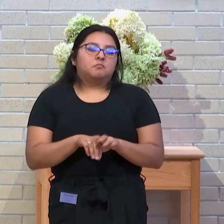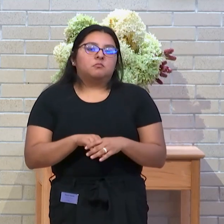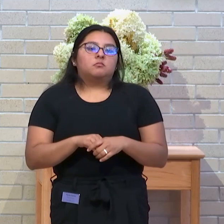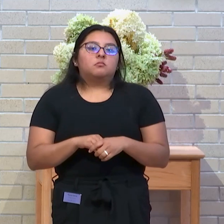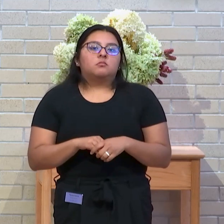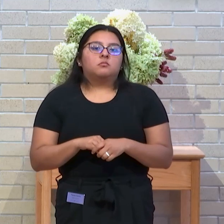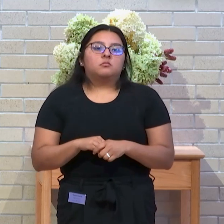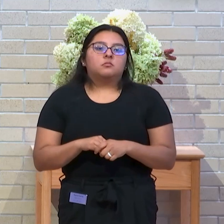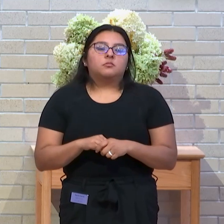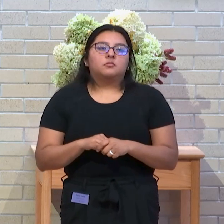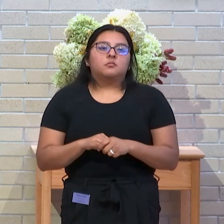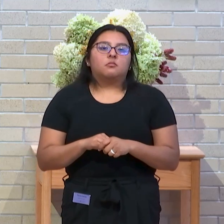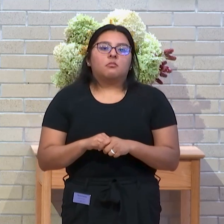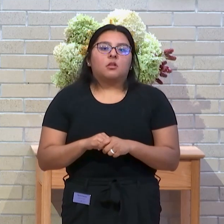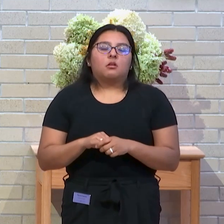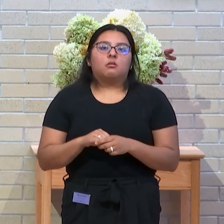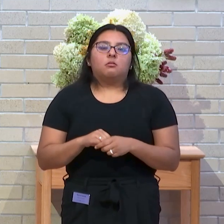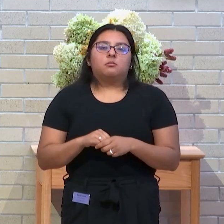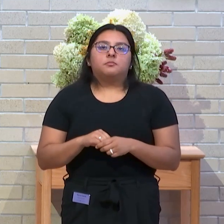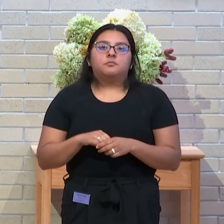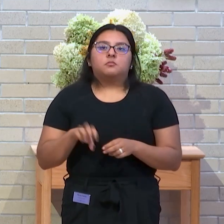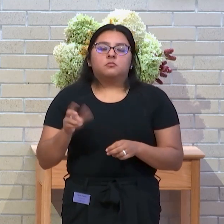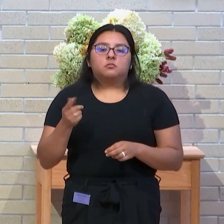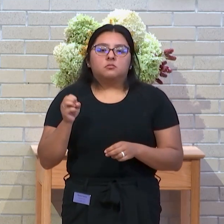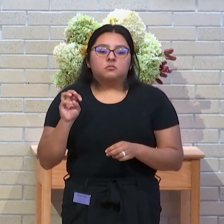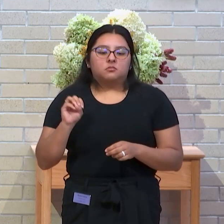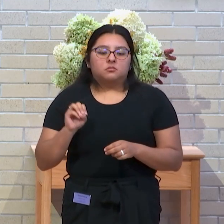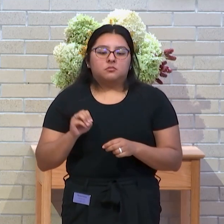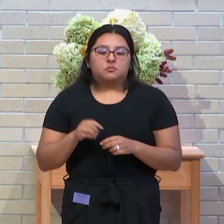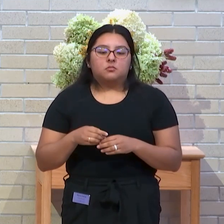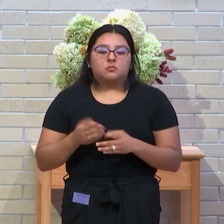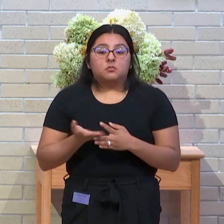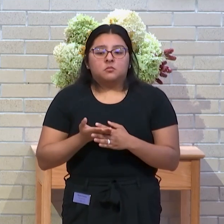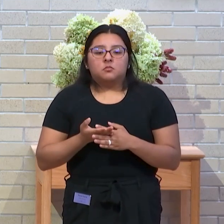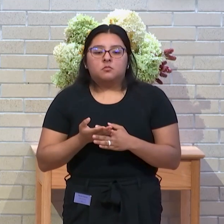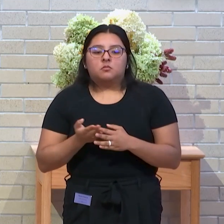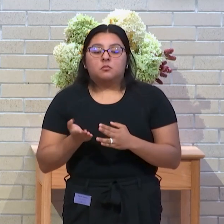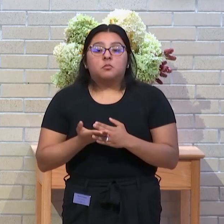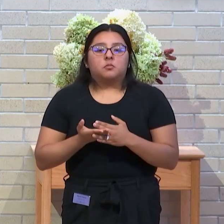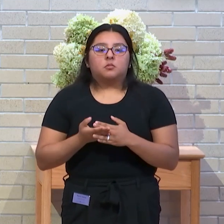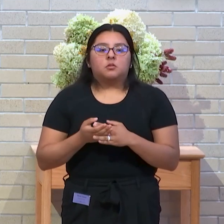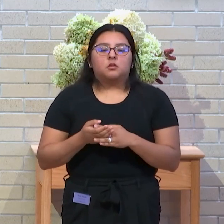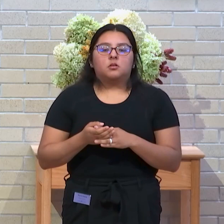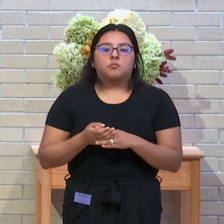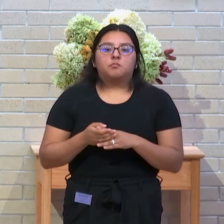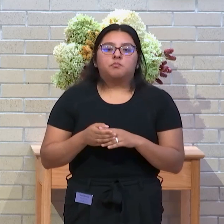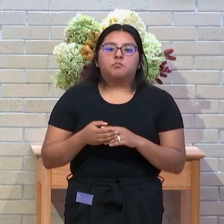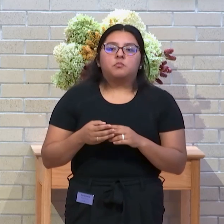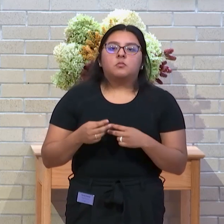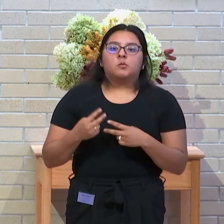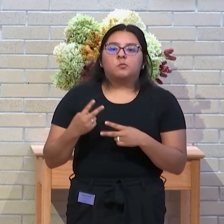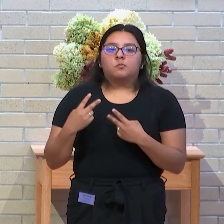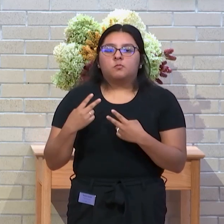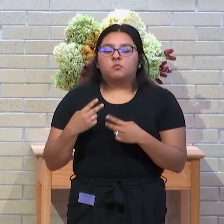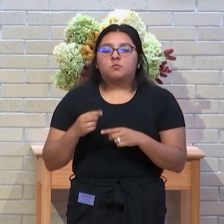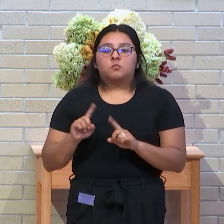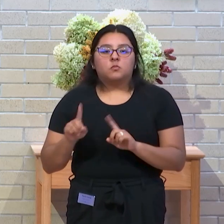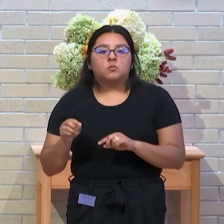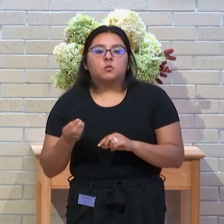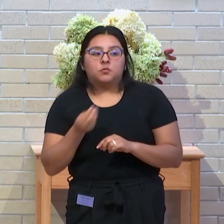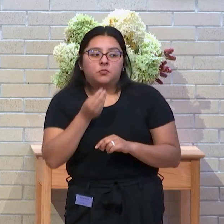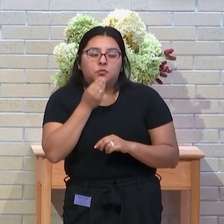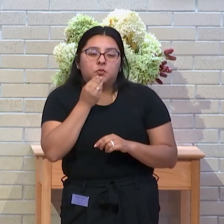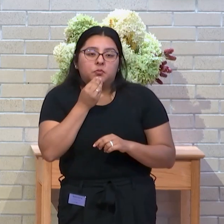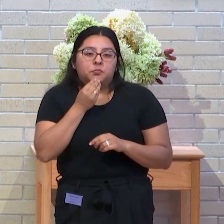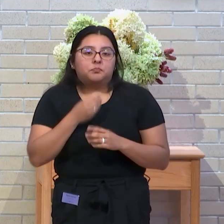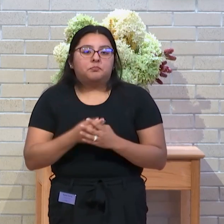scorching sun. During one of the kachinas' breaks, a Hopi woman invited a group of us out of the sun to eat in her home. She